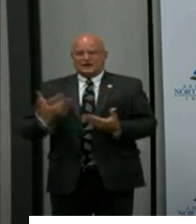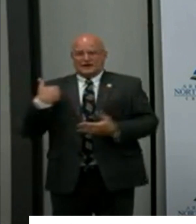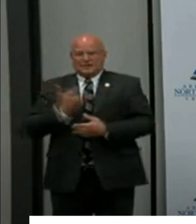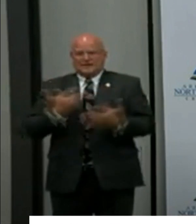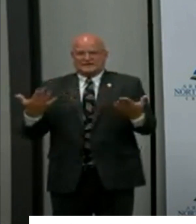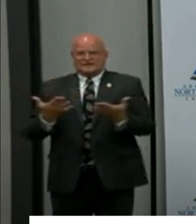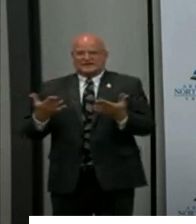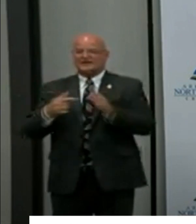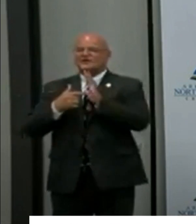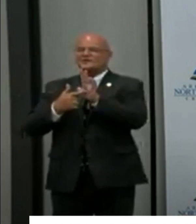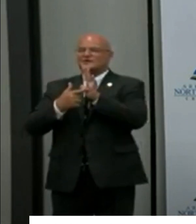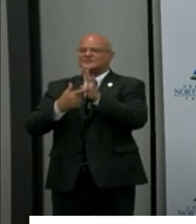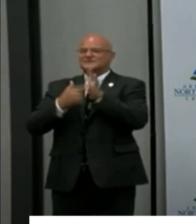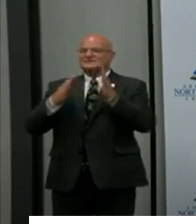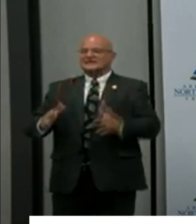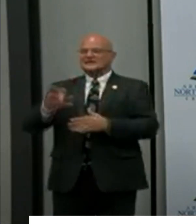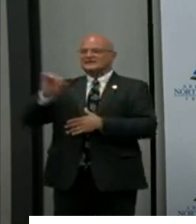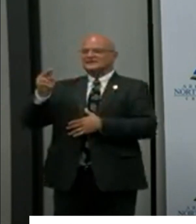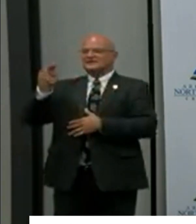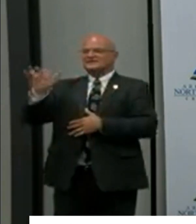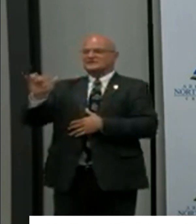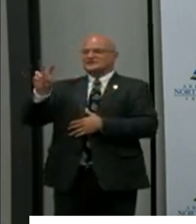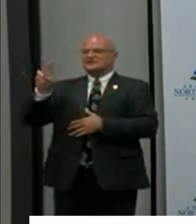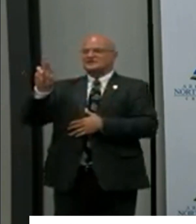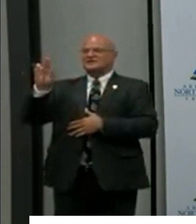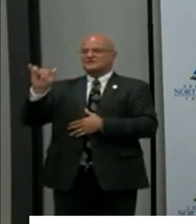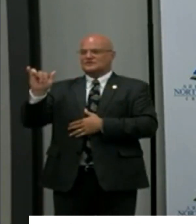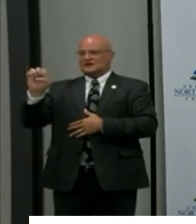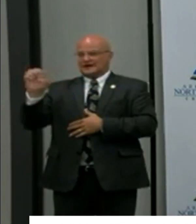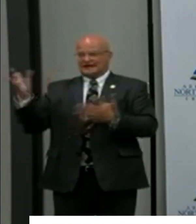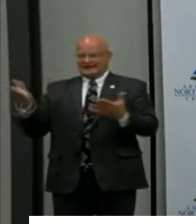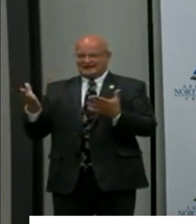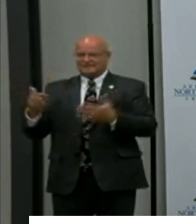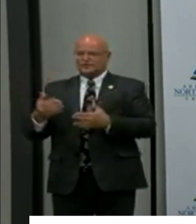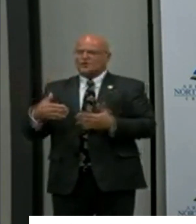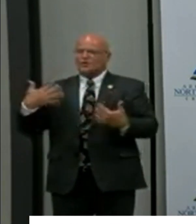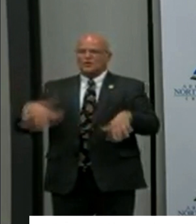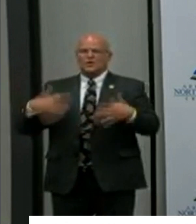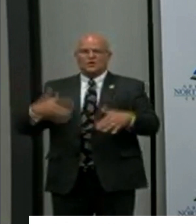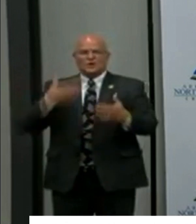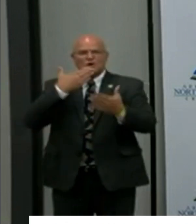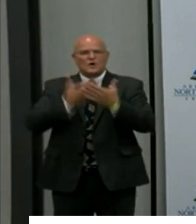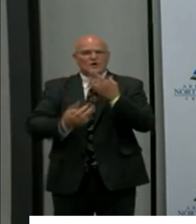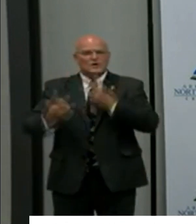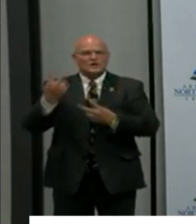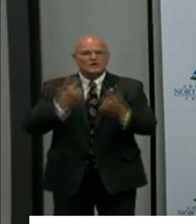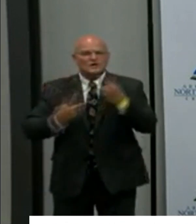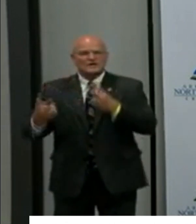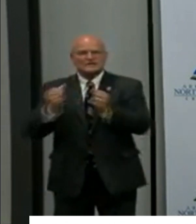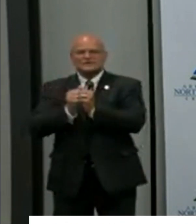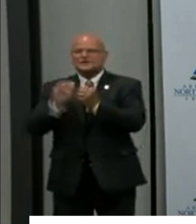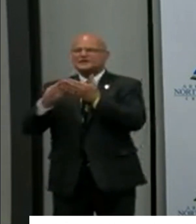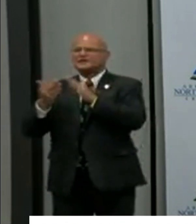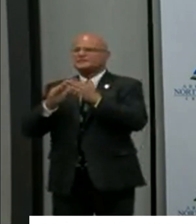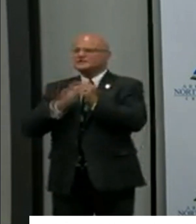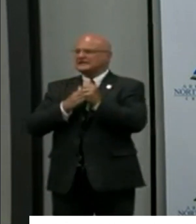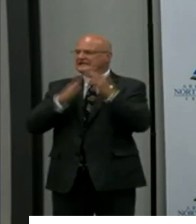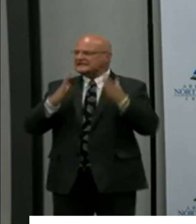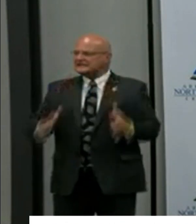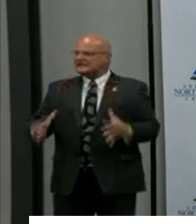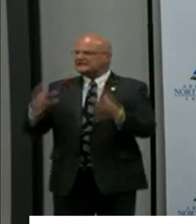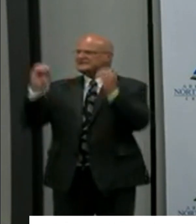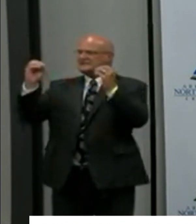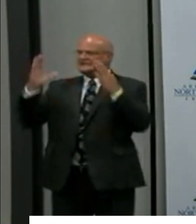Rye here as well. And we've had a very good visit with our community leaders, our educators